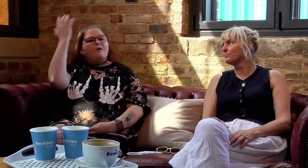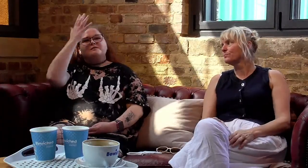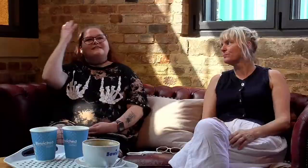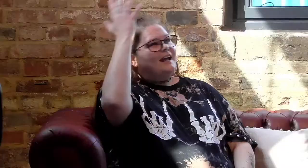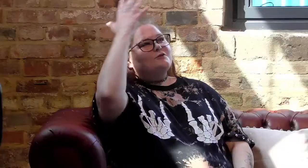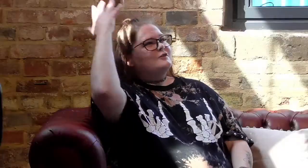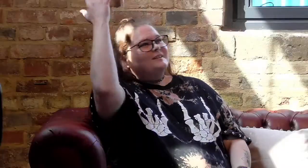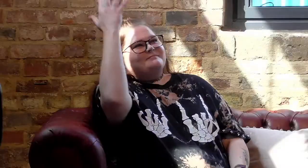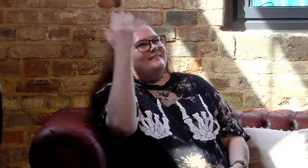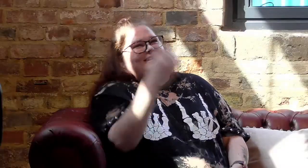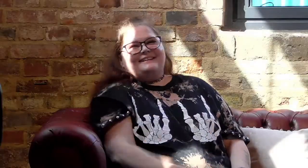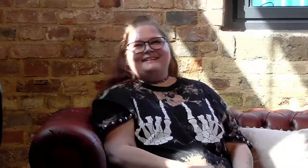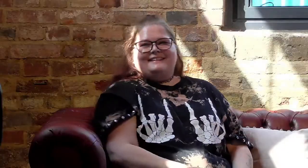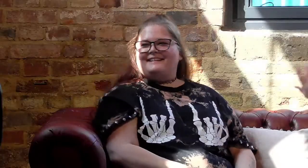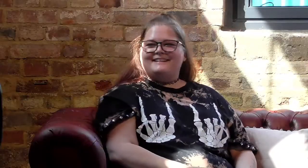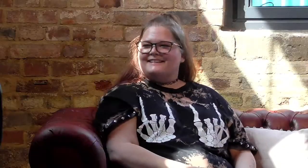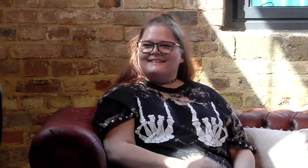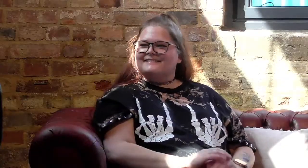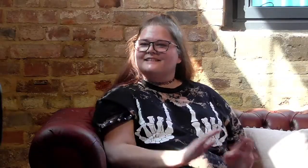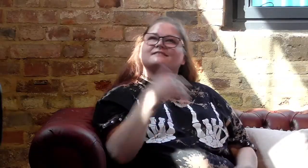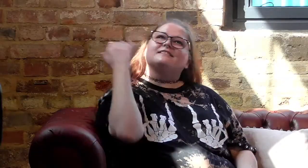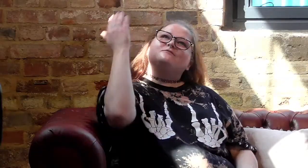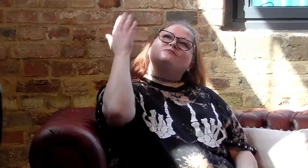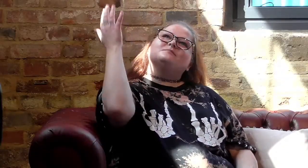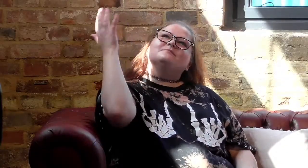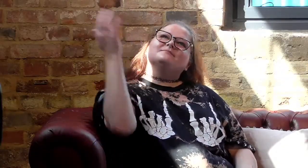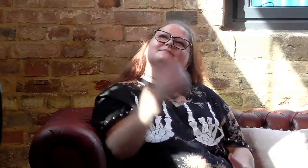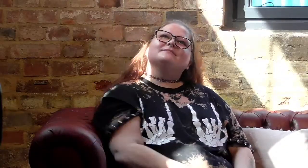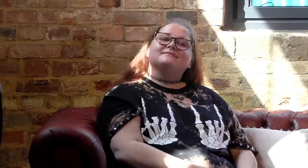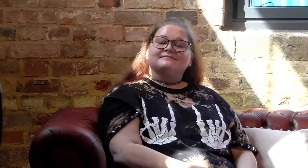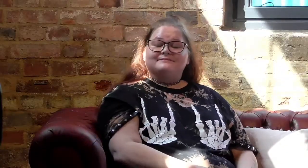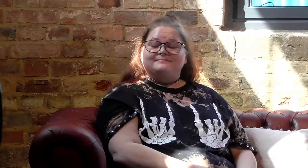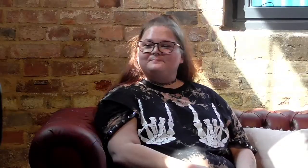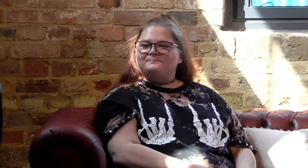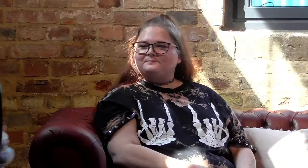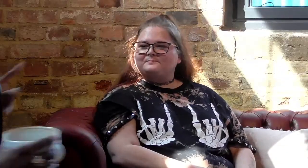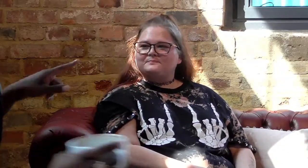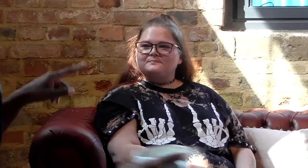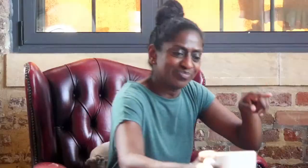and that's just beautiful. Oh yeah, I just daydream. You just look at the trees and.